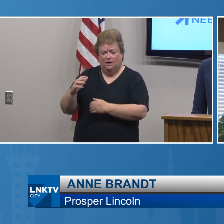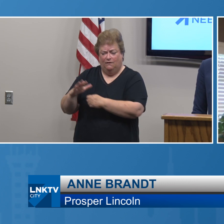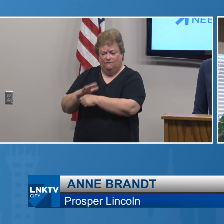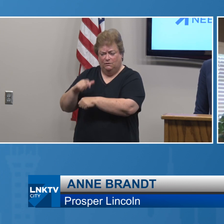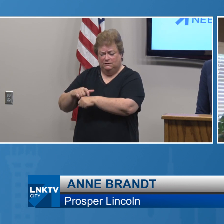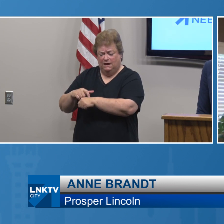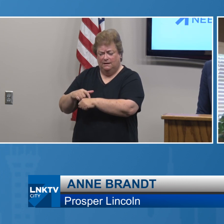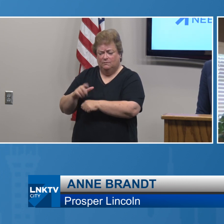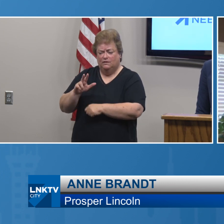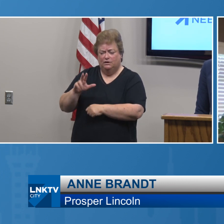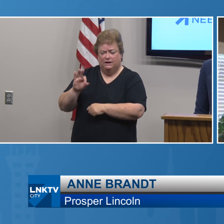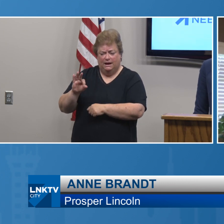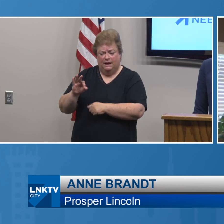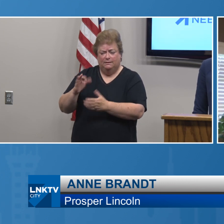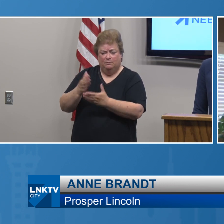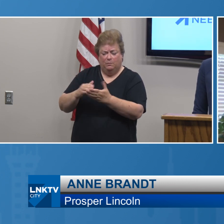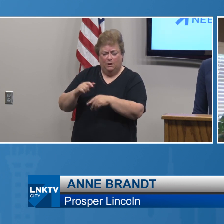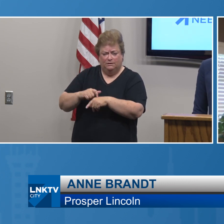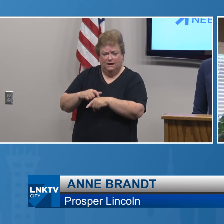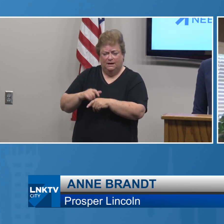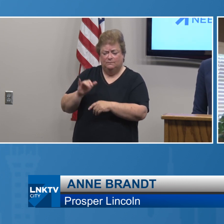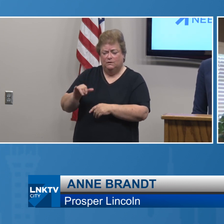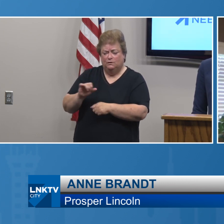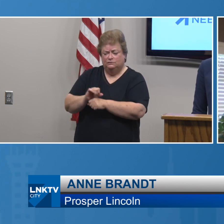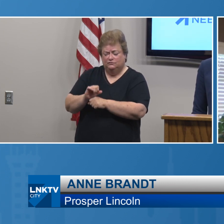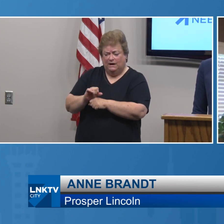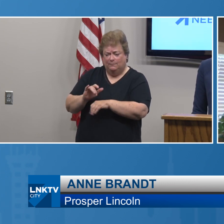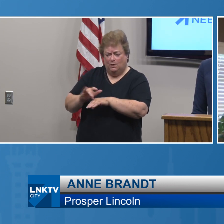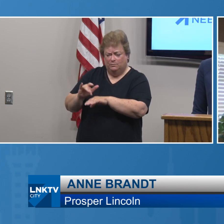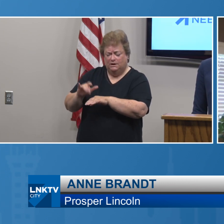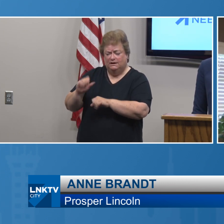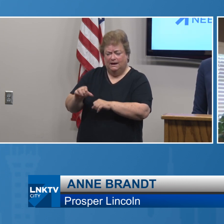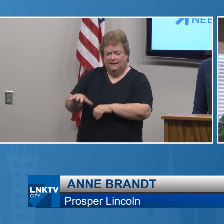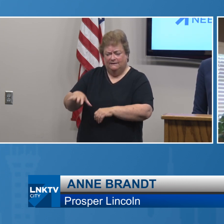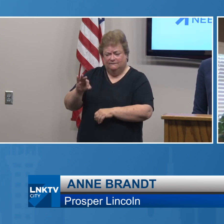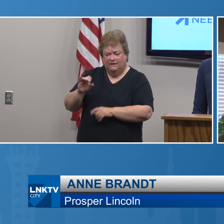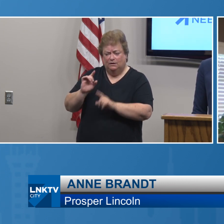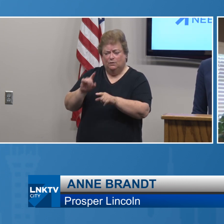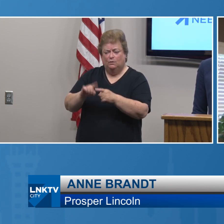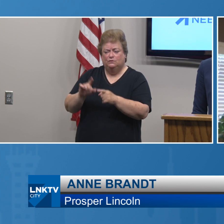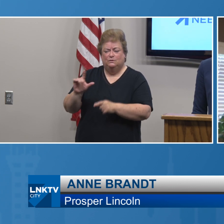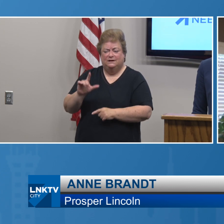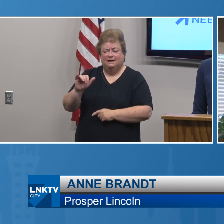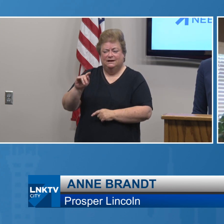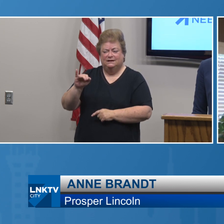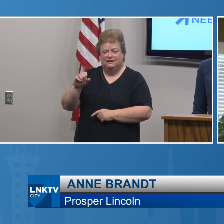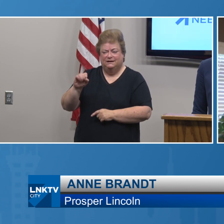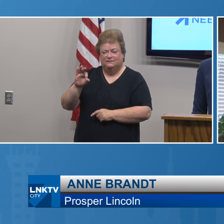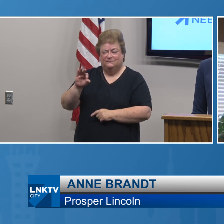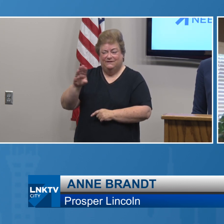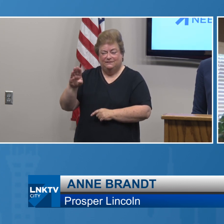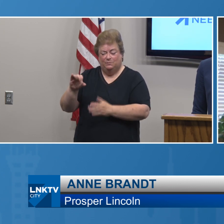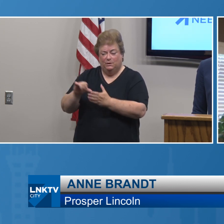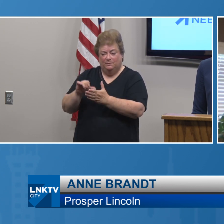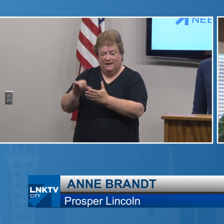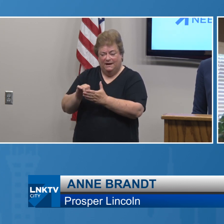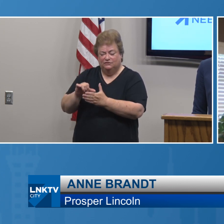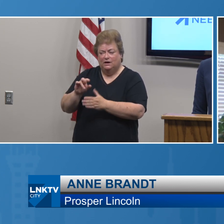29 part-time. These job openings can be found by going to the Lincoln Littles Facebook page and clicking on the Jobs